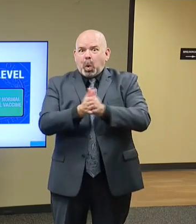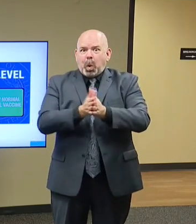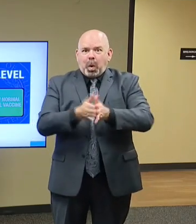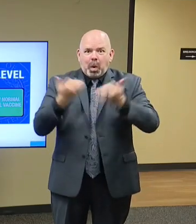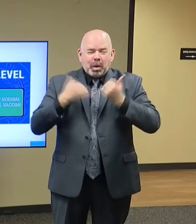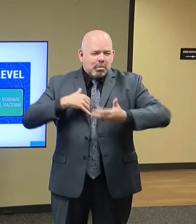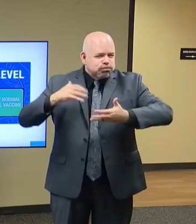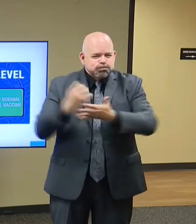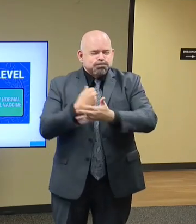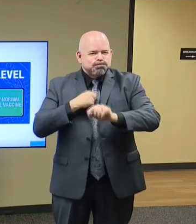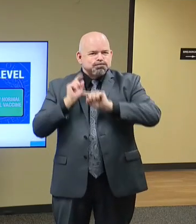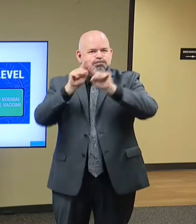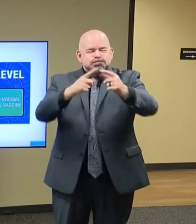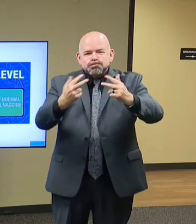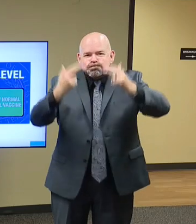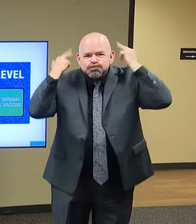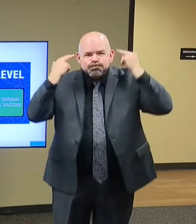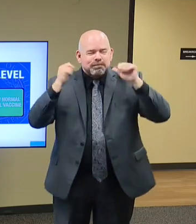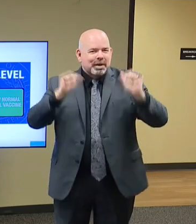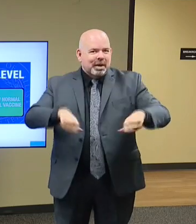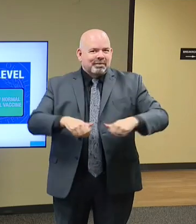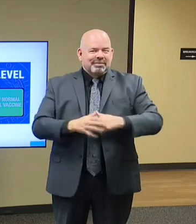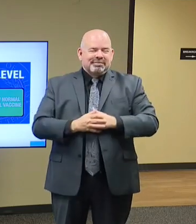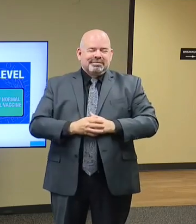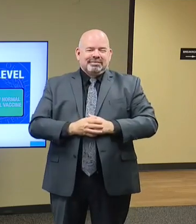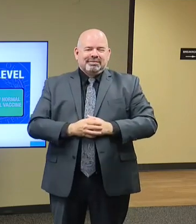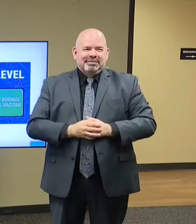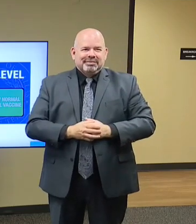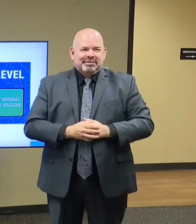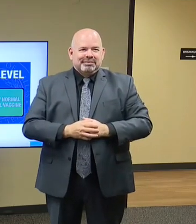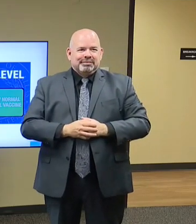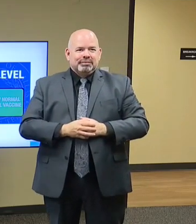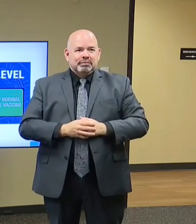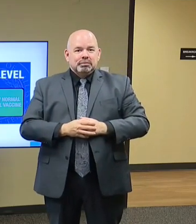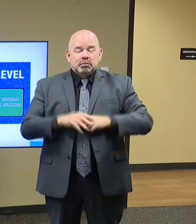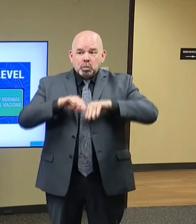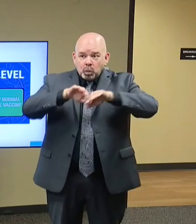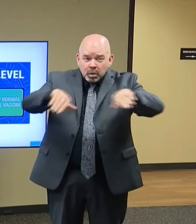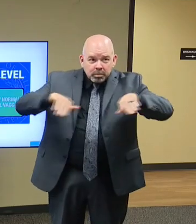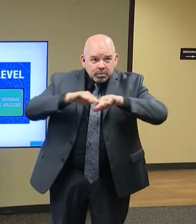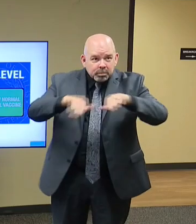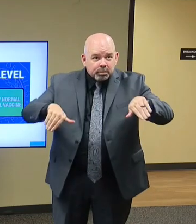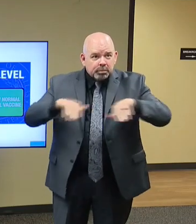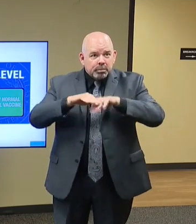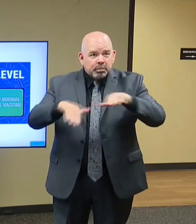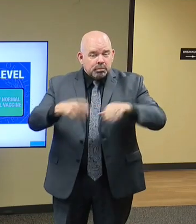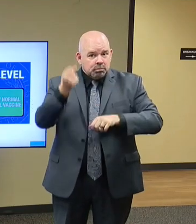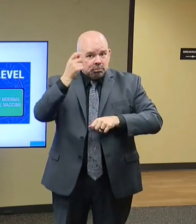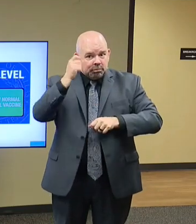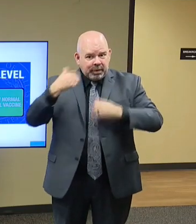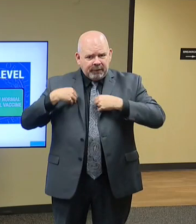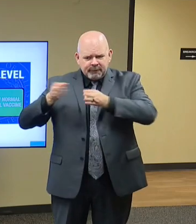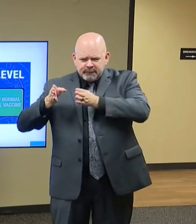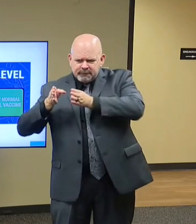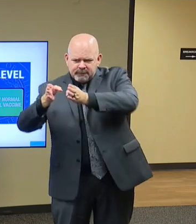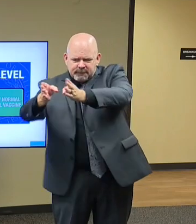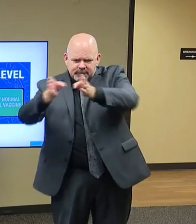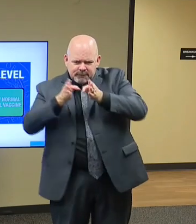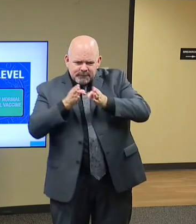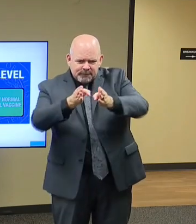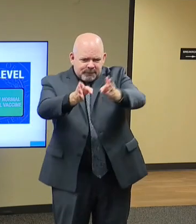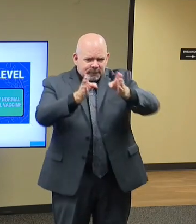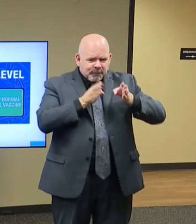All right, swimming pools with the use of lanes or plenty of space can be